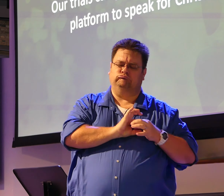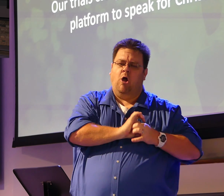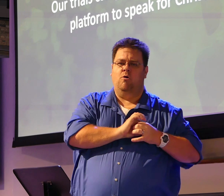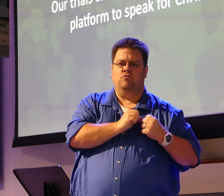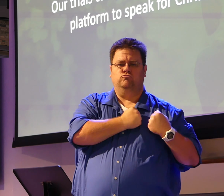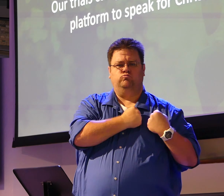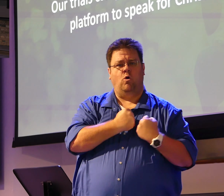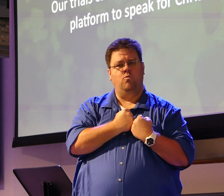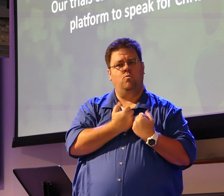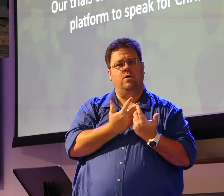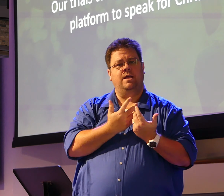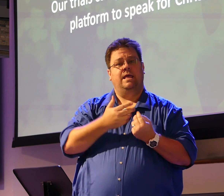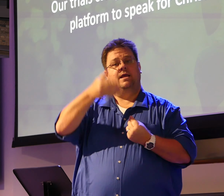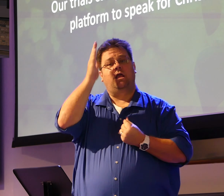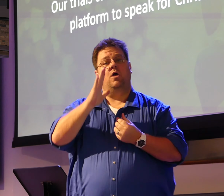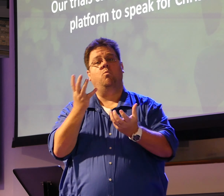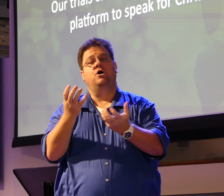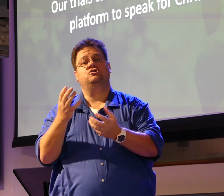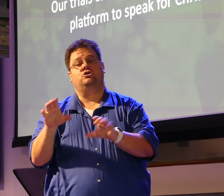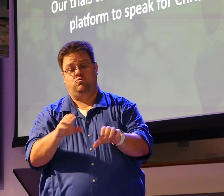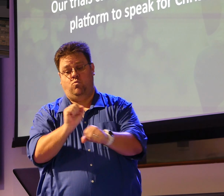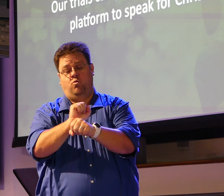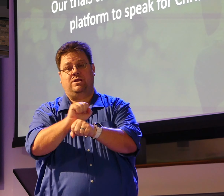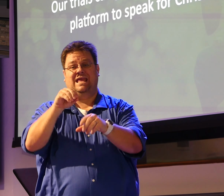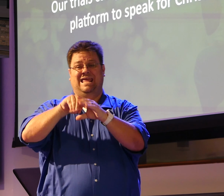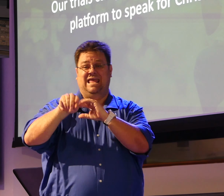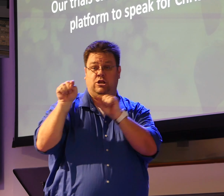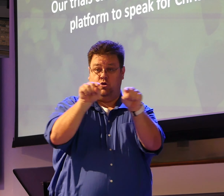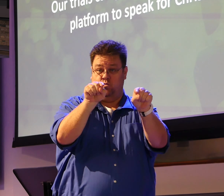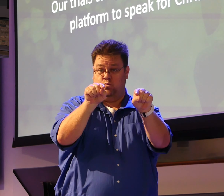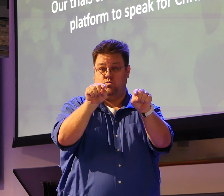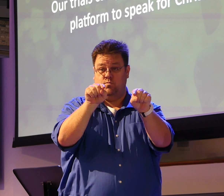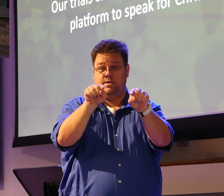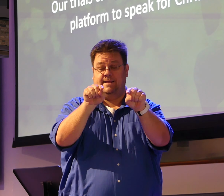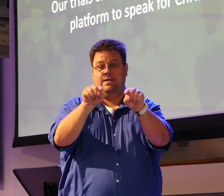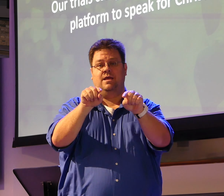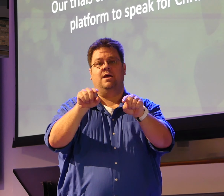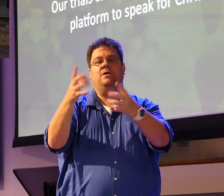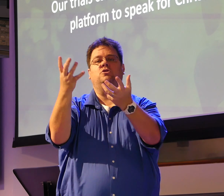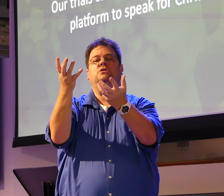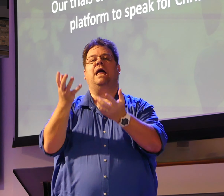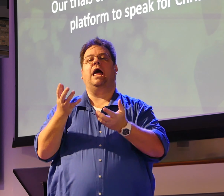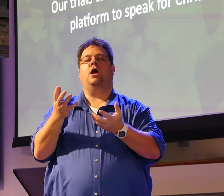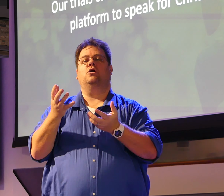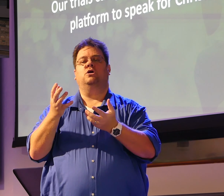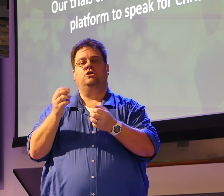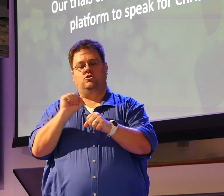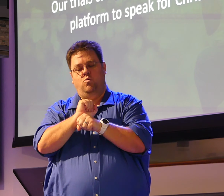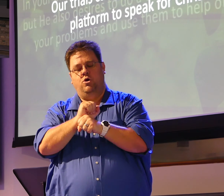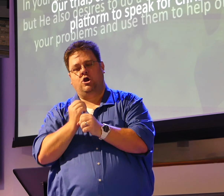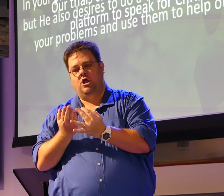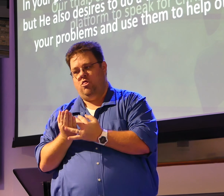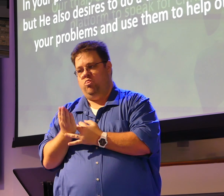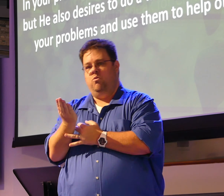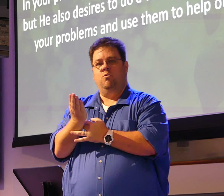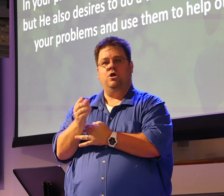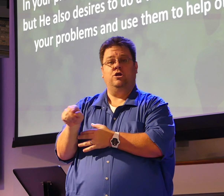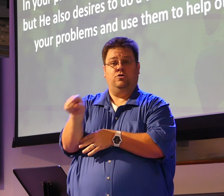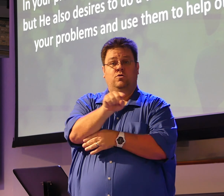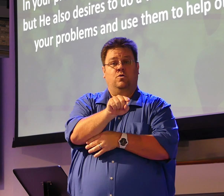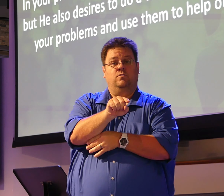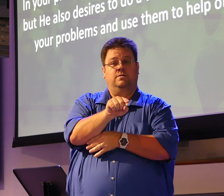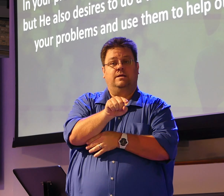change you okay but hold on not only does god want to do a work in you but he also desires to do a work